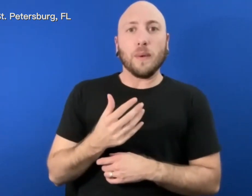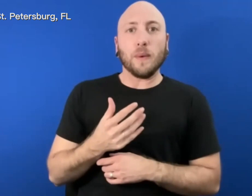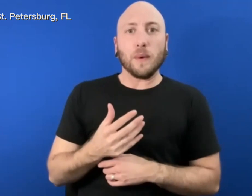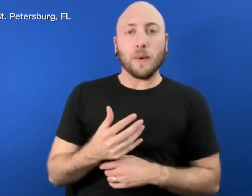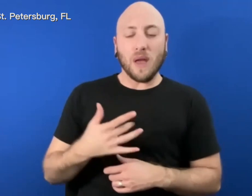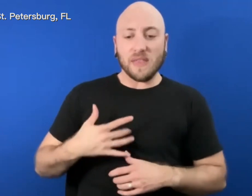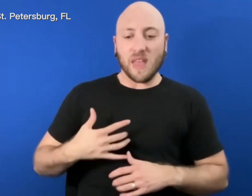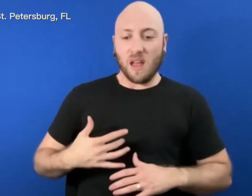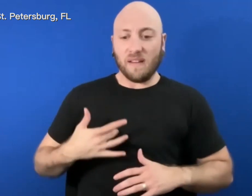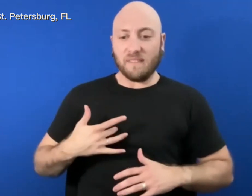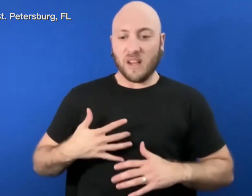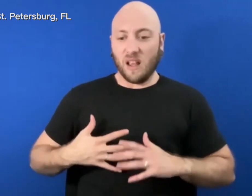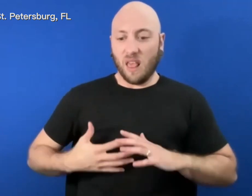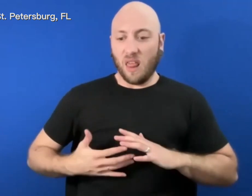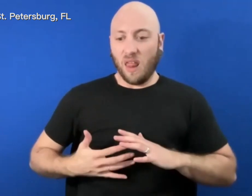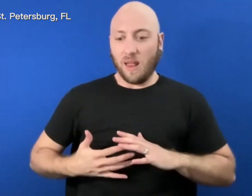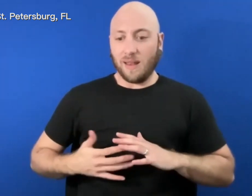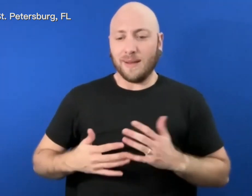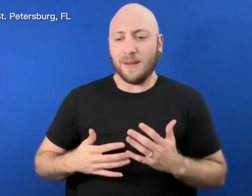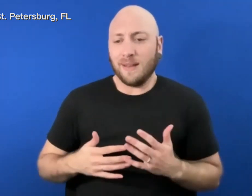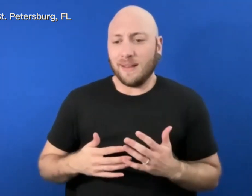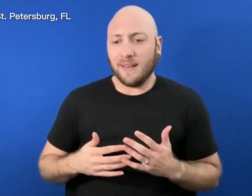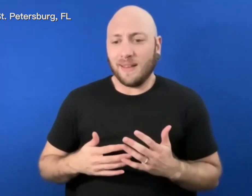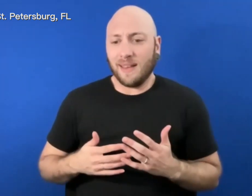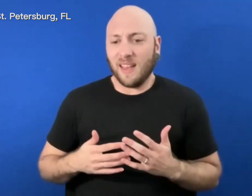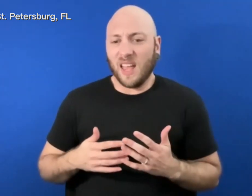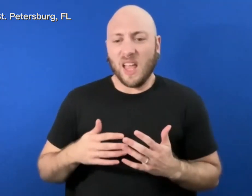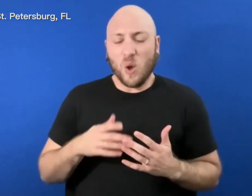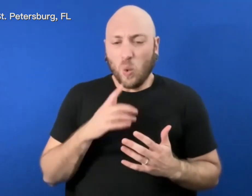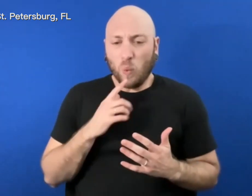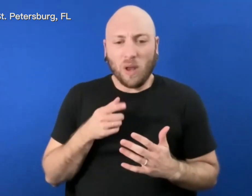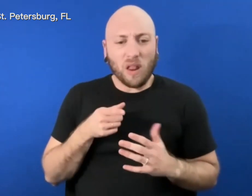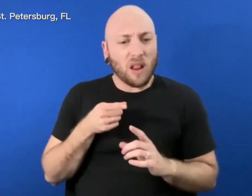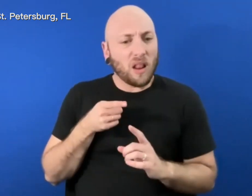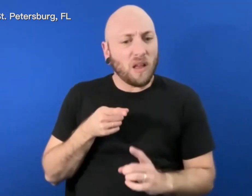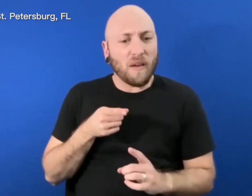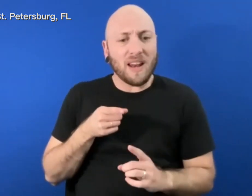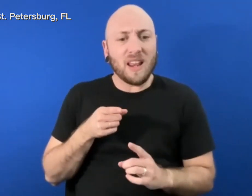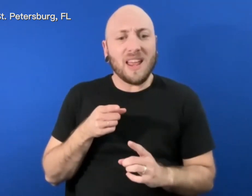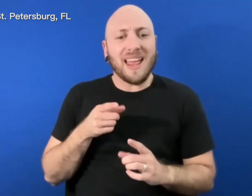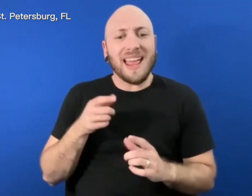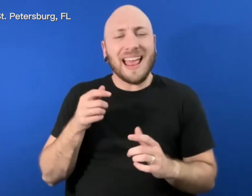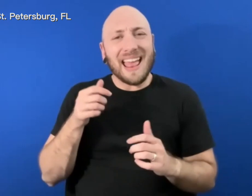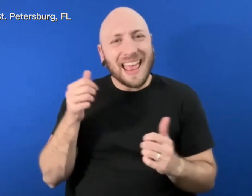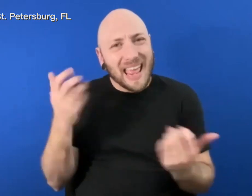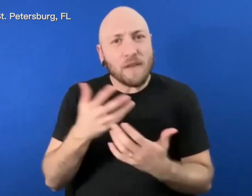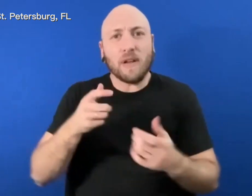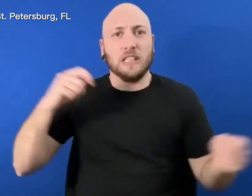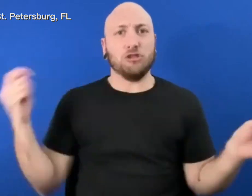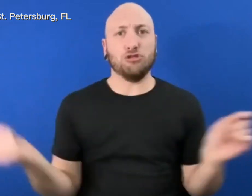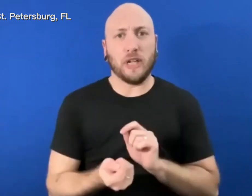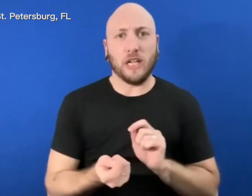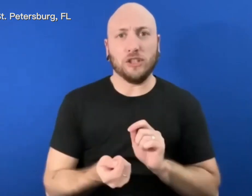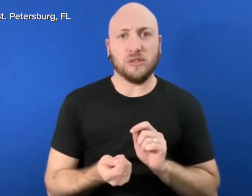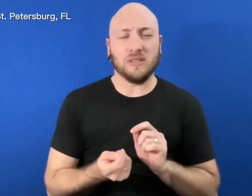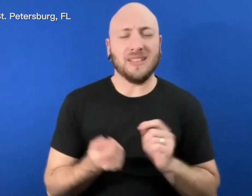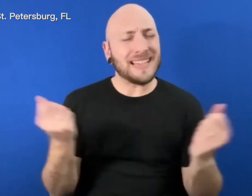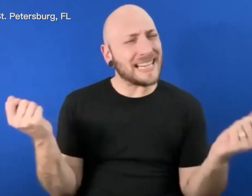with like 3 sips of alcohol. Like it changed everything. Like I remember that night very specifically. And I'm pretty sure, you know, that same week